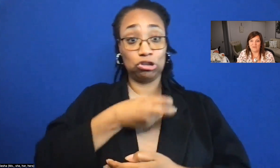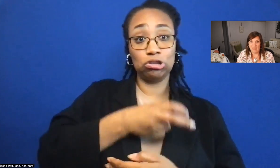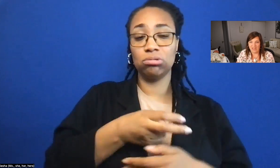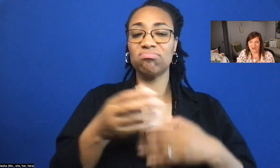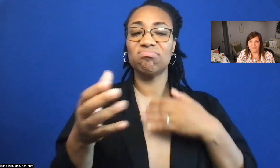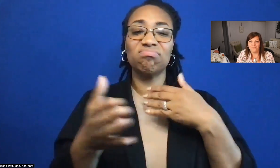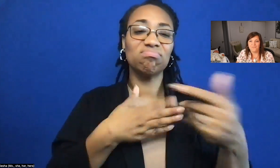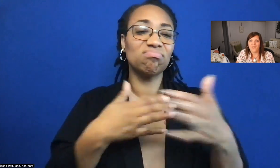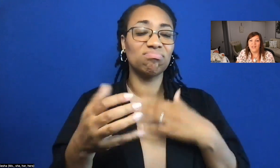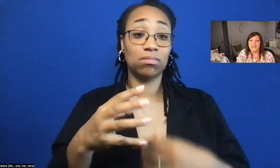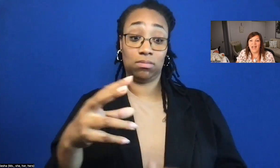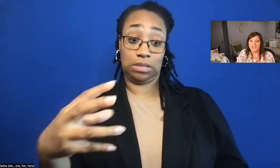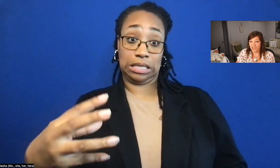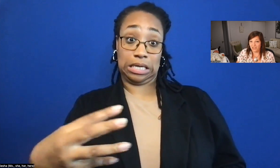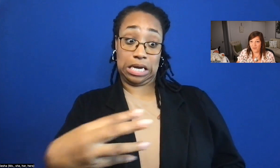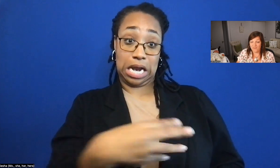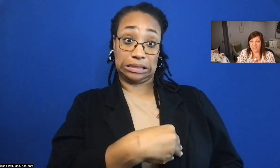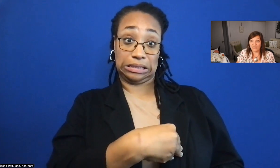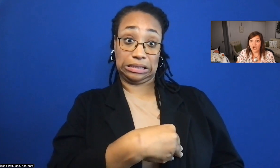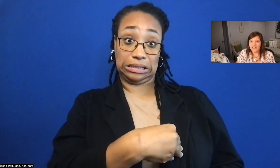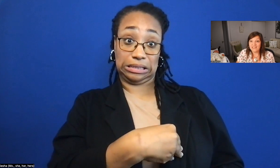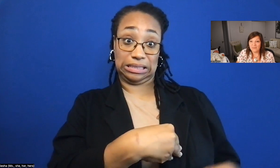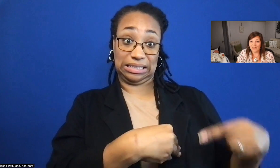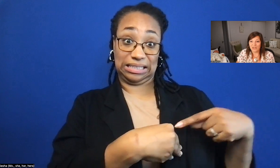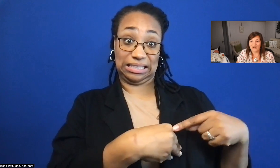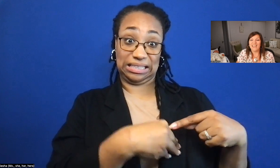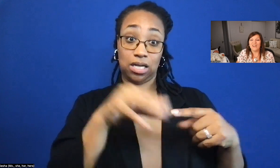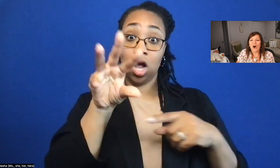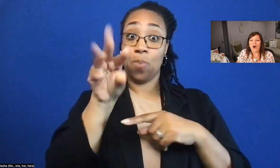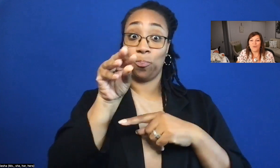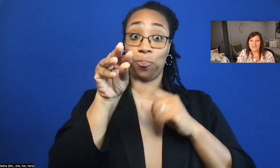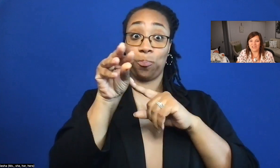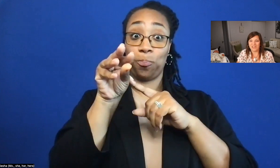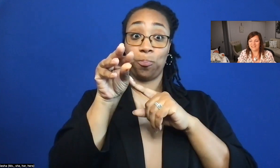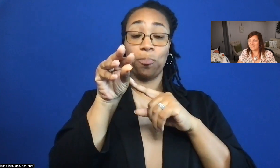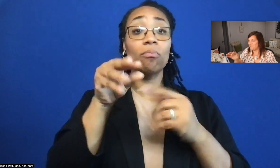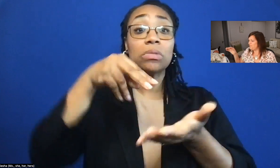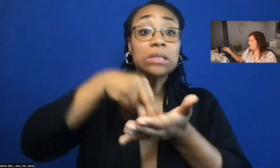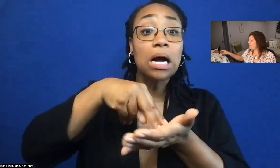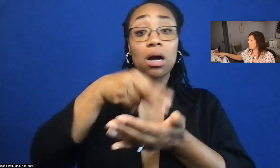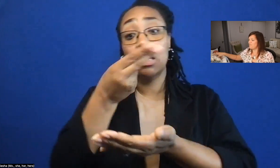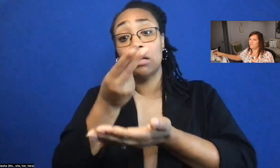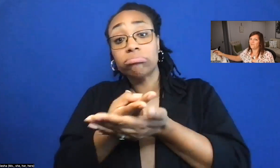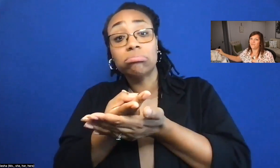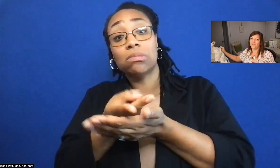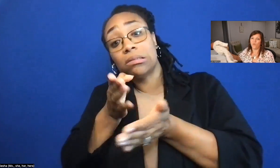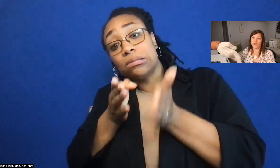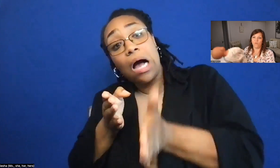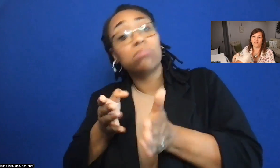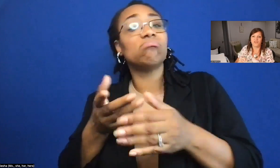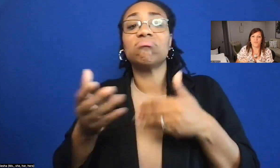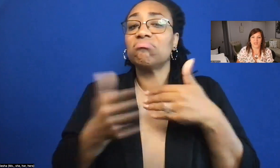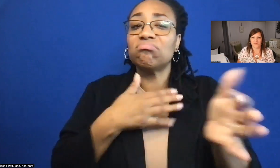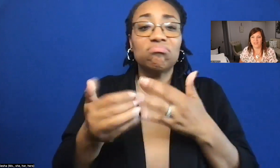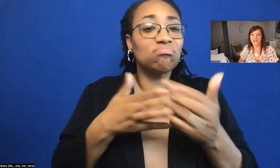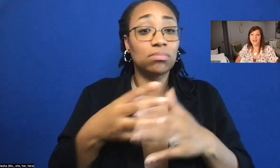doesn't matter. Latching your baby looks similar in all positions. We want